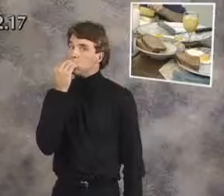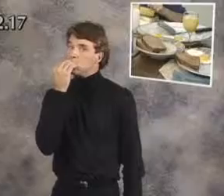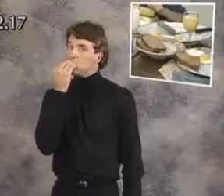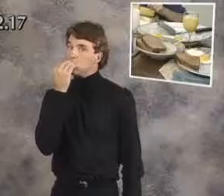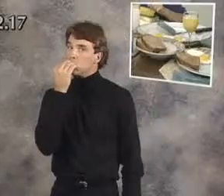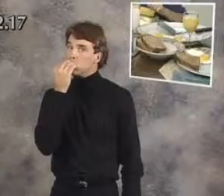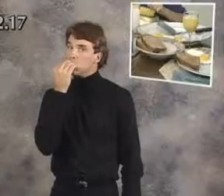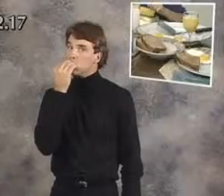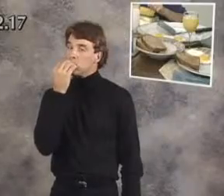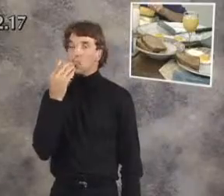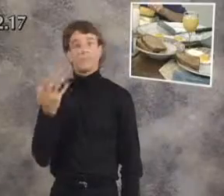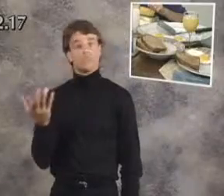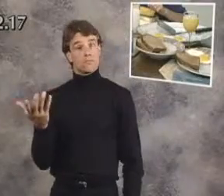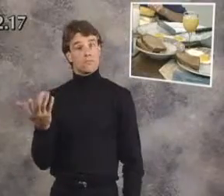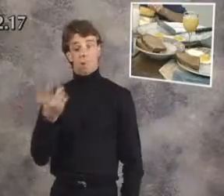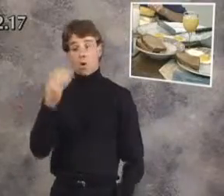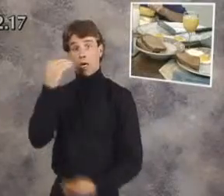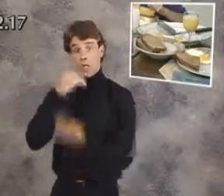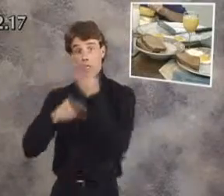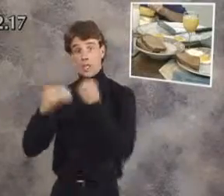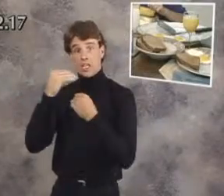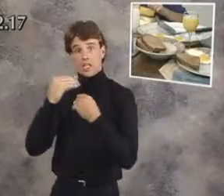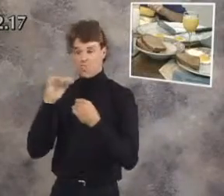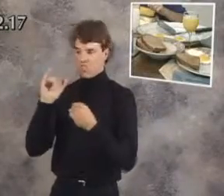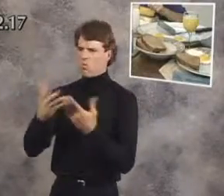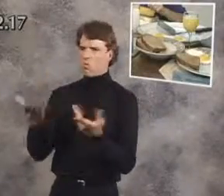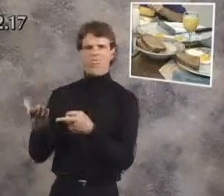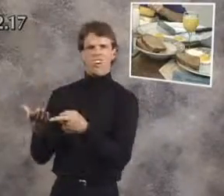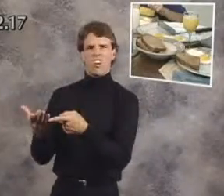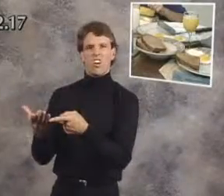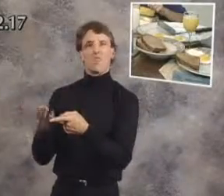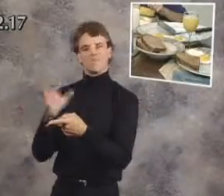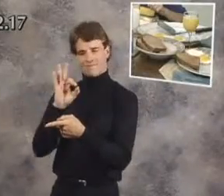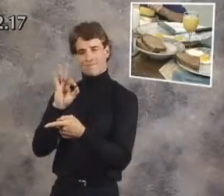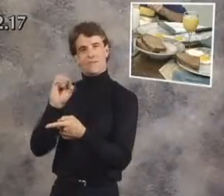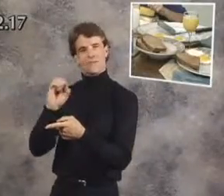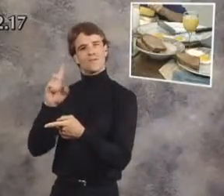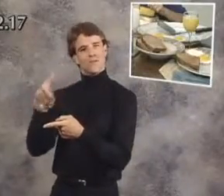Food. Well, what do you eat? Food.